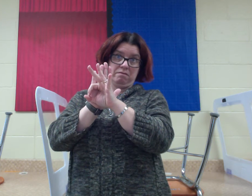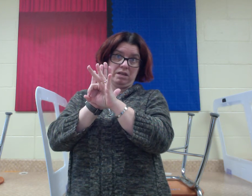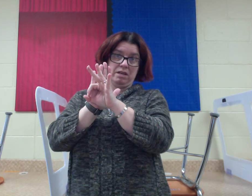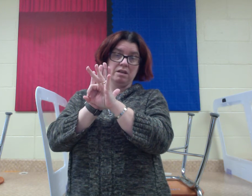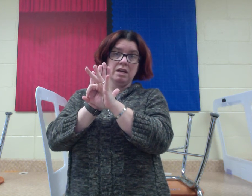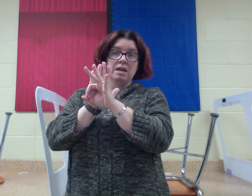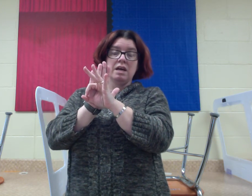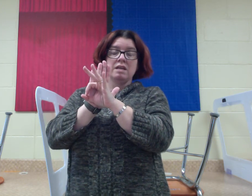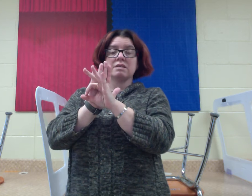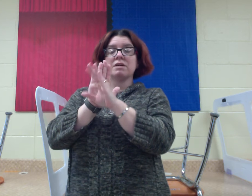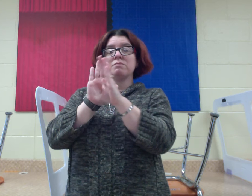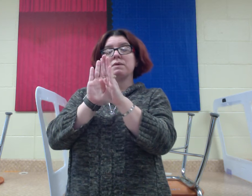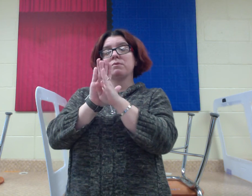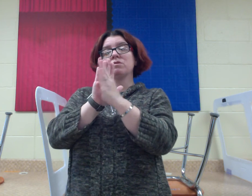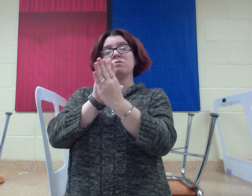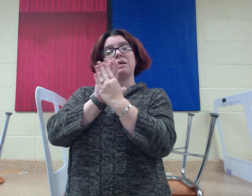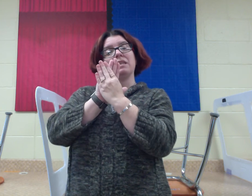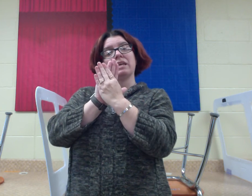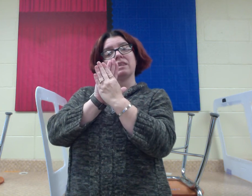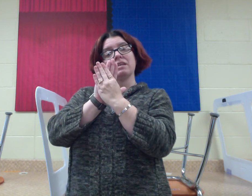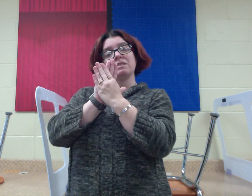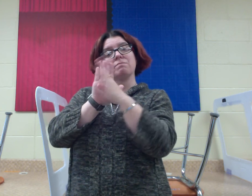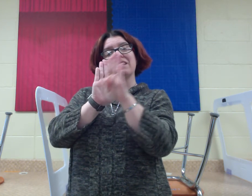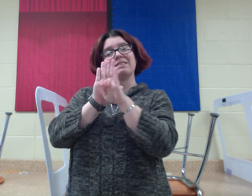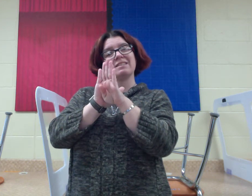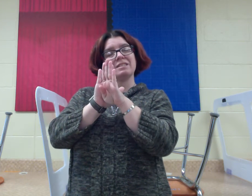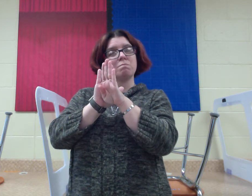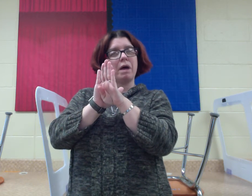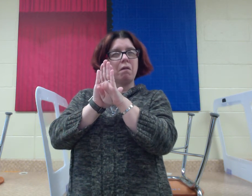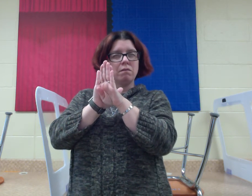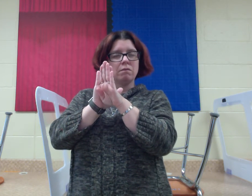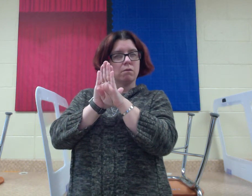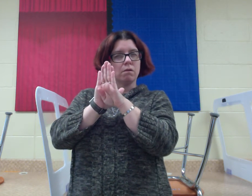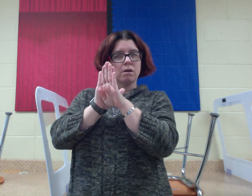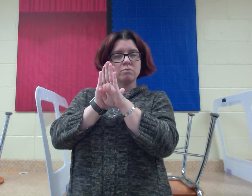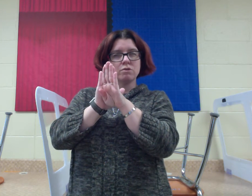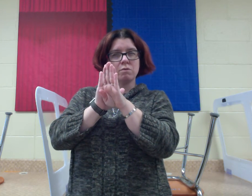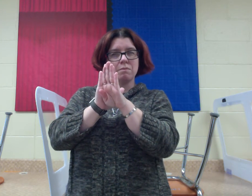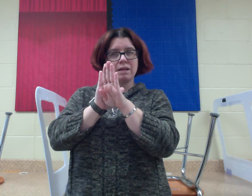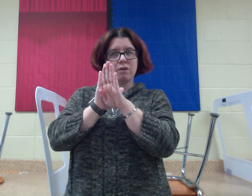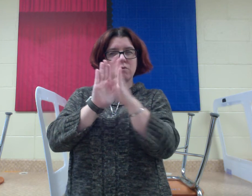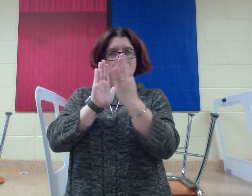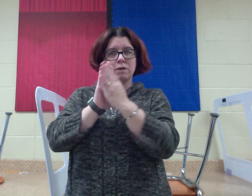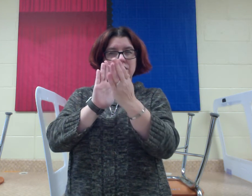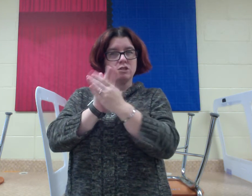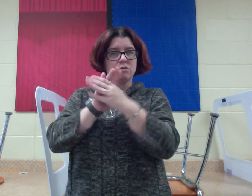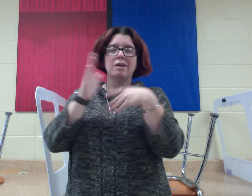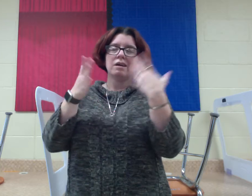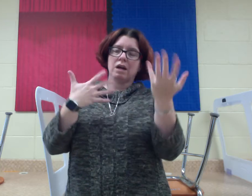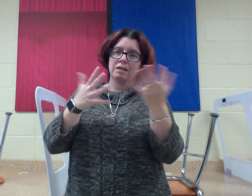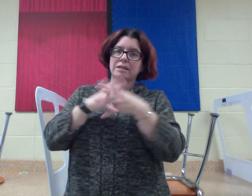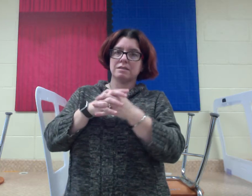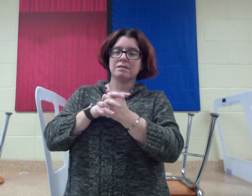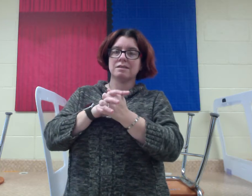Okay? Sometimes people will do B like this because this is bell or alarm, so they want to be careful between the two. Context of the sentence